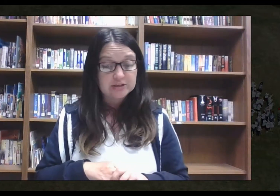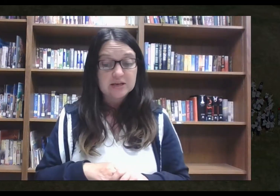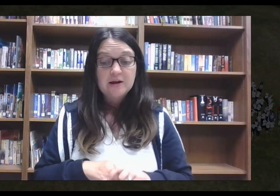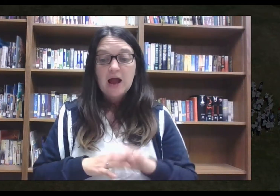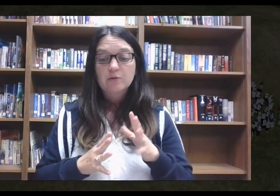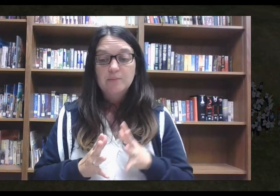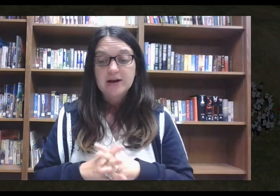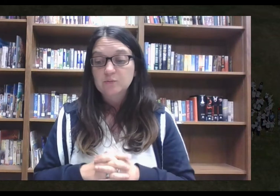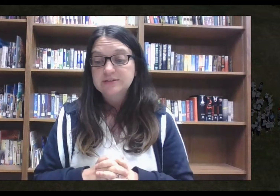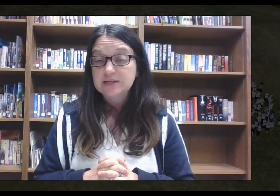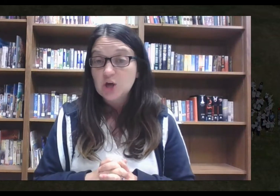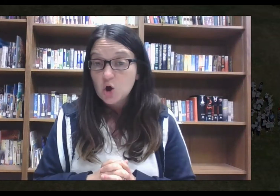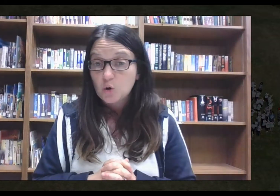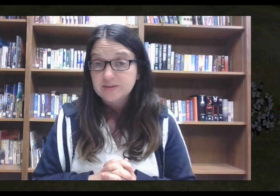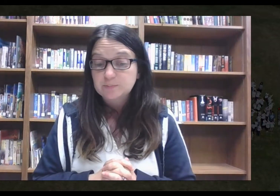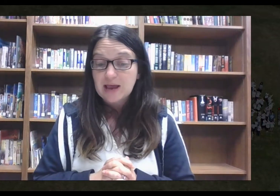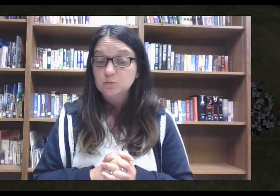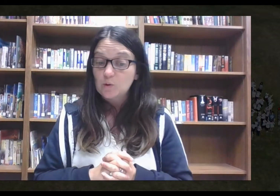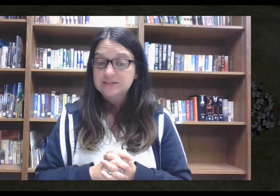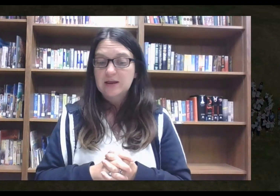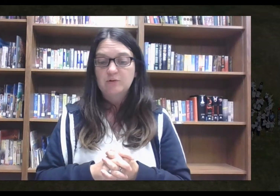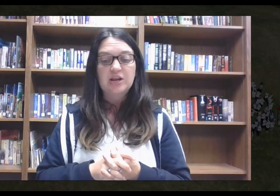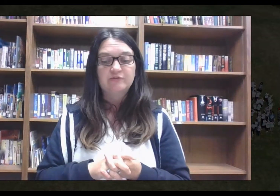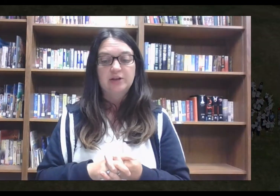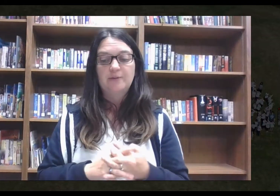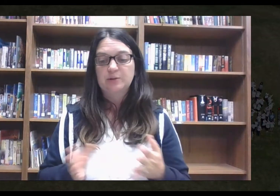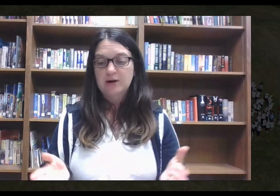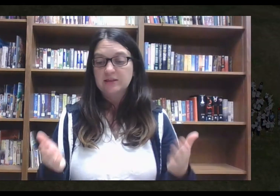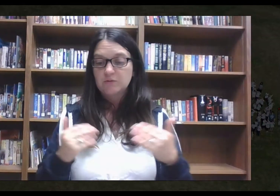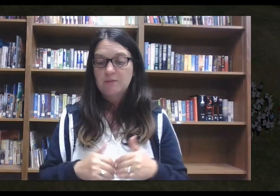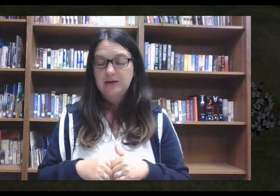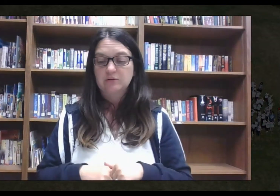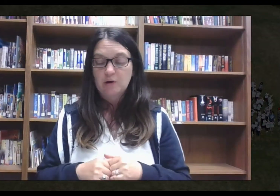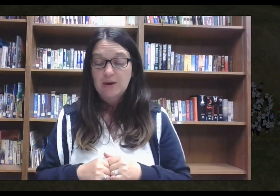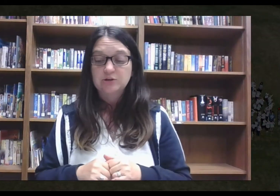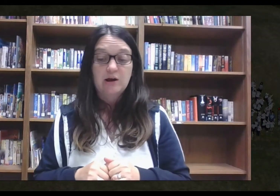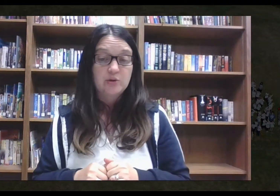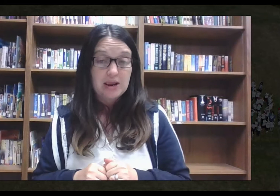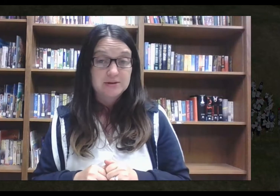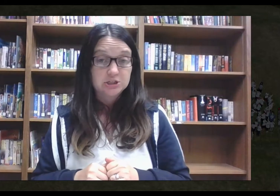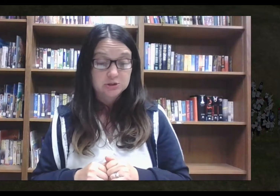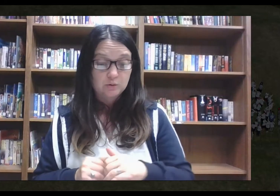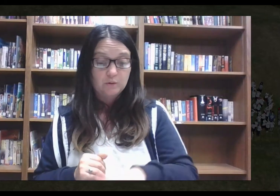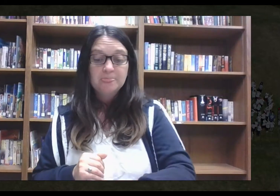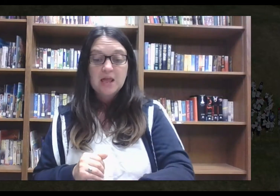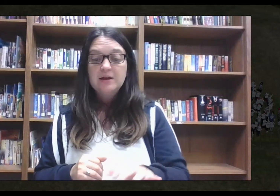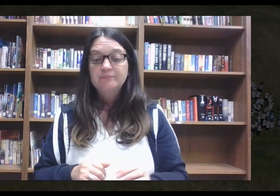office, a reminder was sent home this past Wednesday with an envelope to bring the remainder of the payment to school.